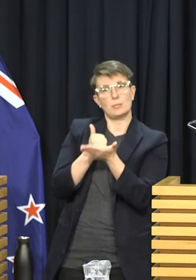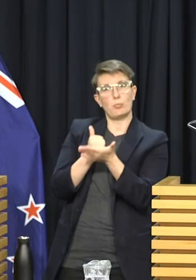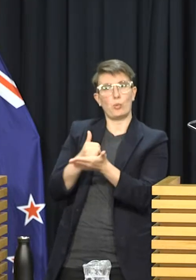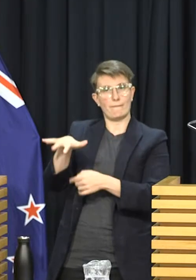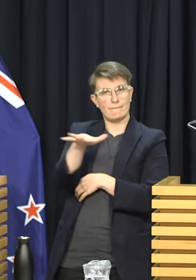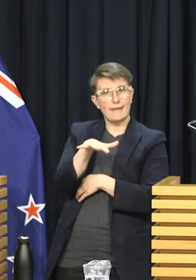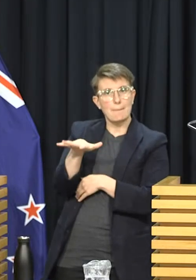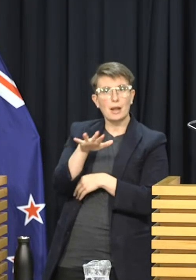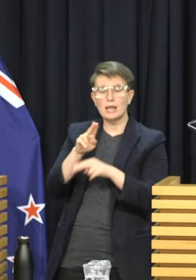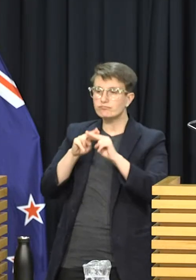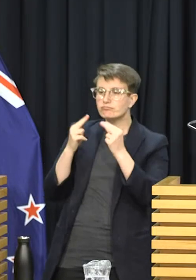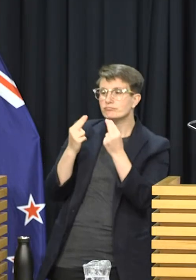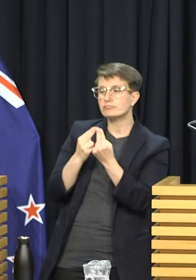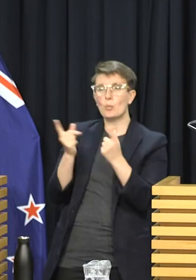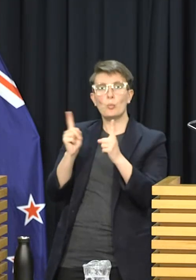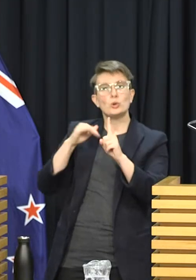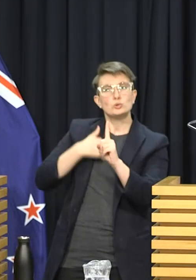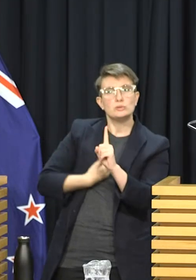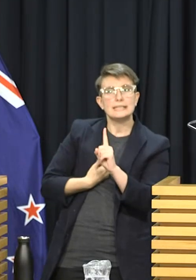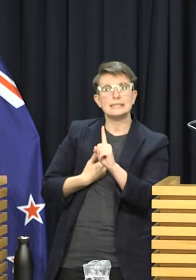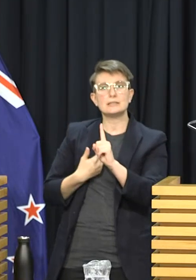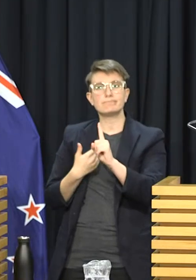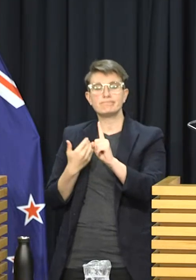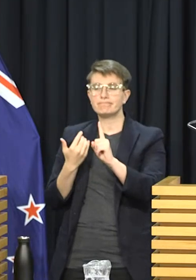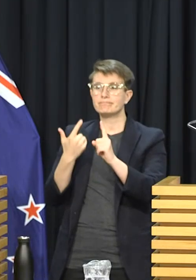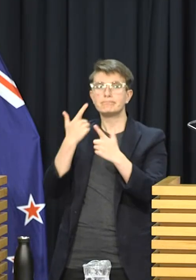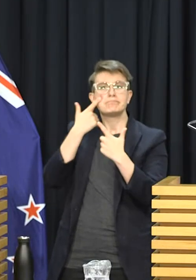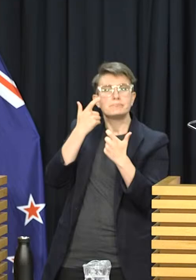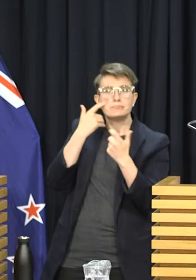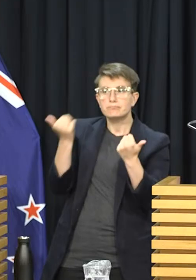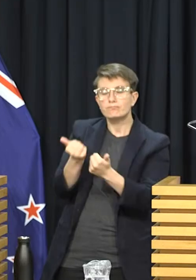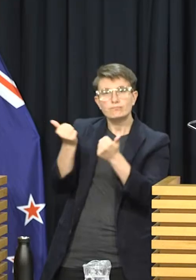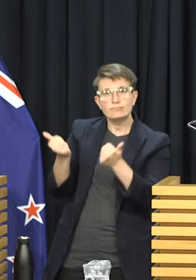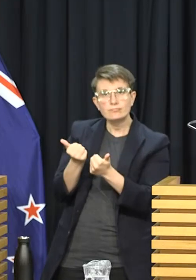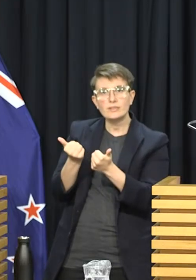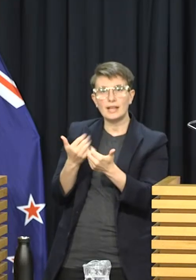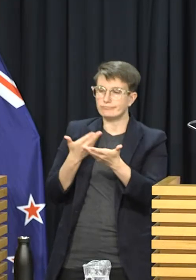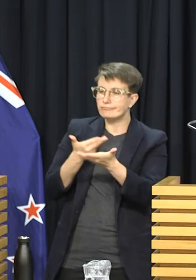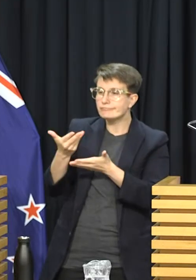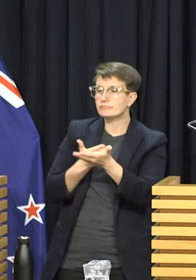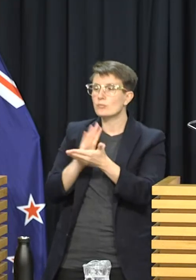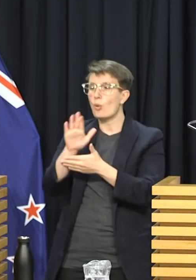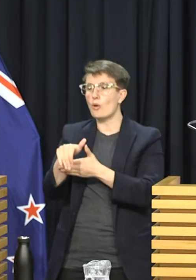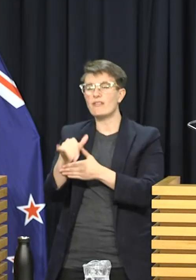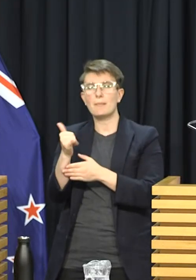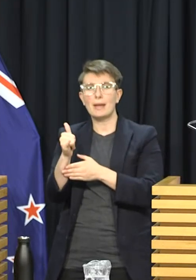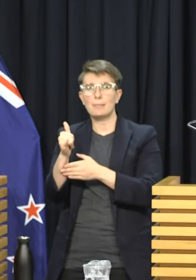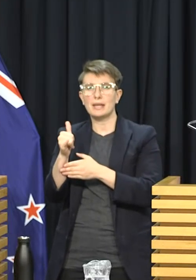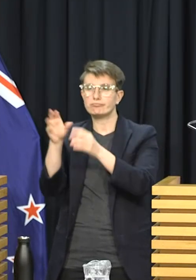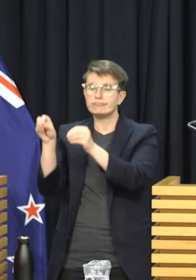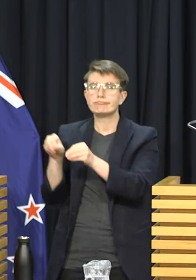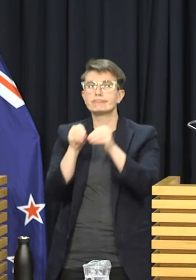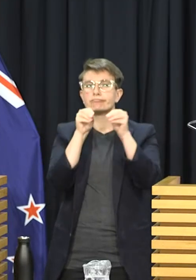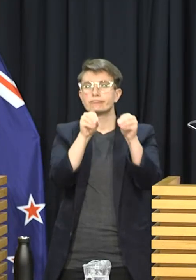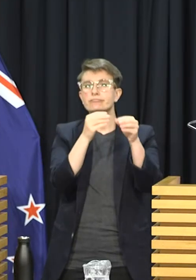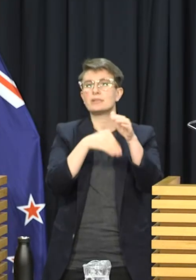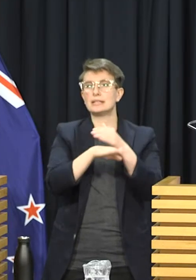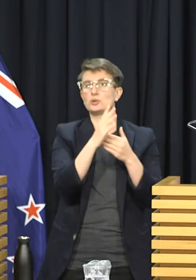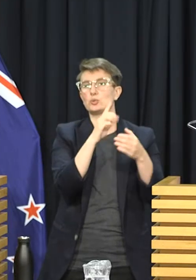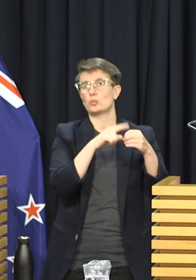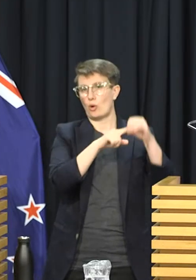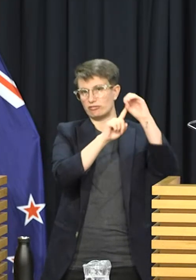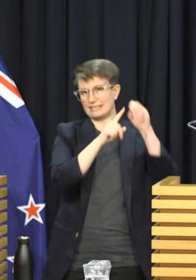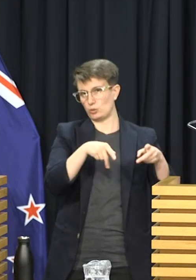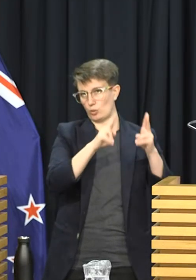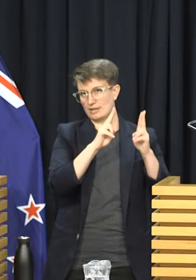or speaking with family members about moving to the Auckland quarantine facility. They're also working rapidly to confirm